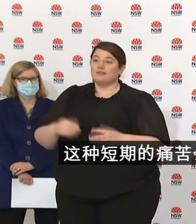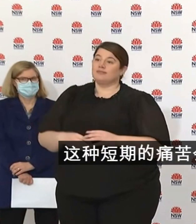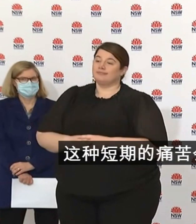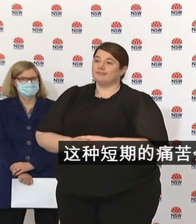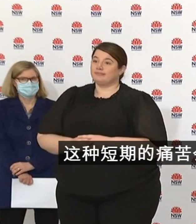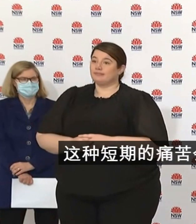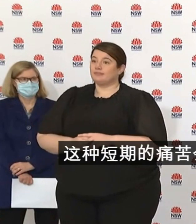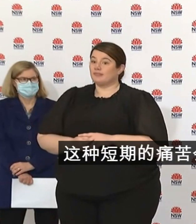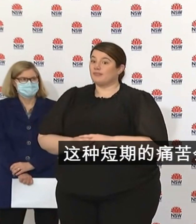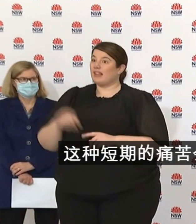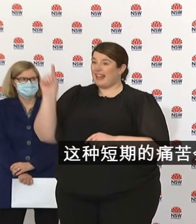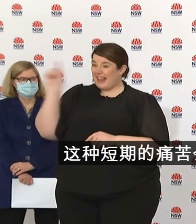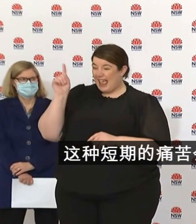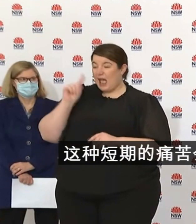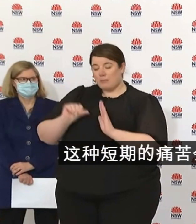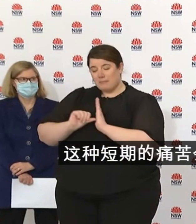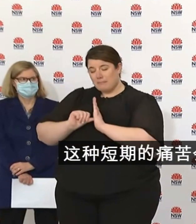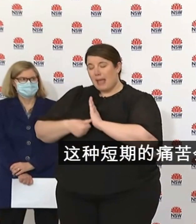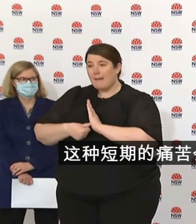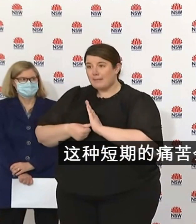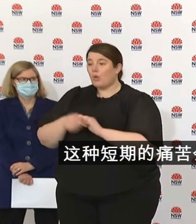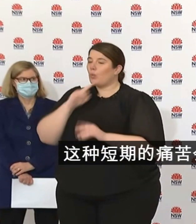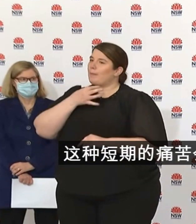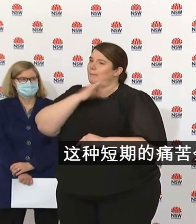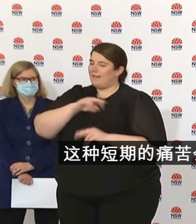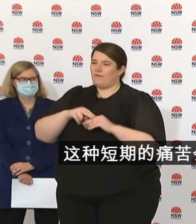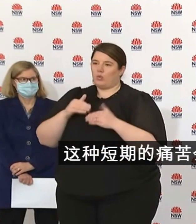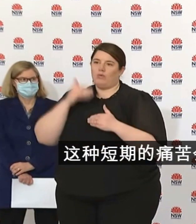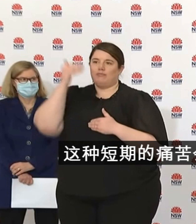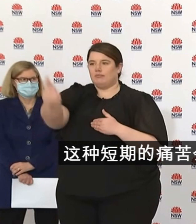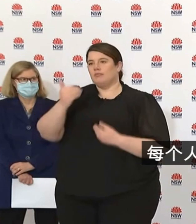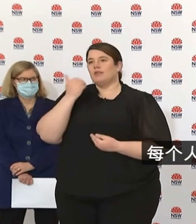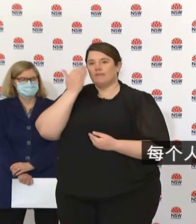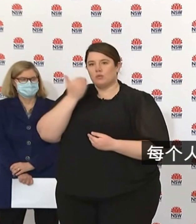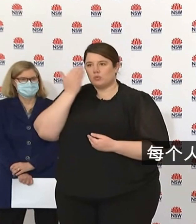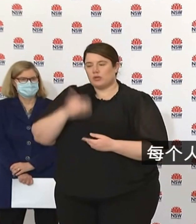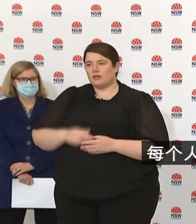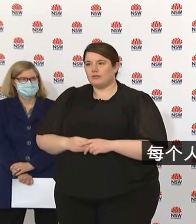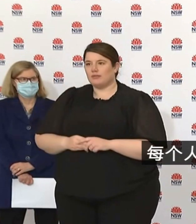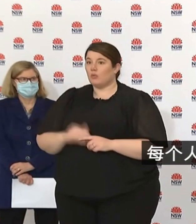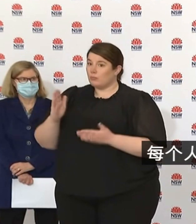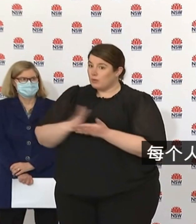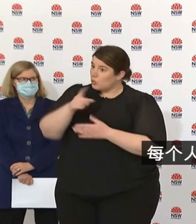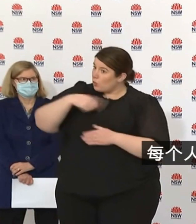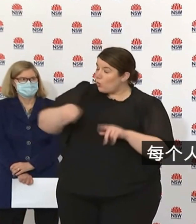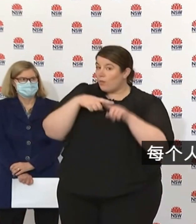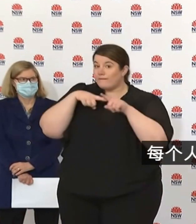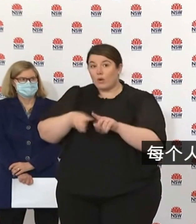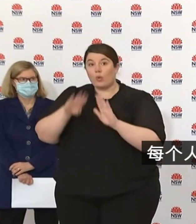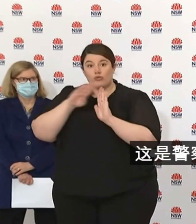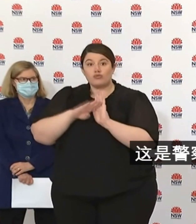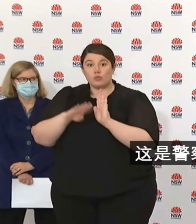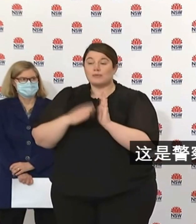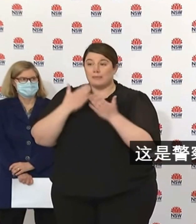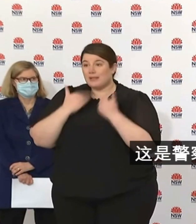assured that this short-term pain has a long-term gain. We want to make sure that everybody complies with the restrictions, knowing full